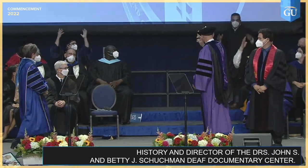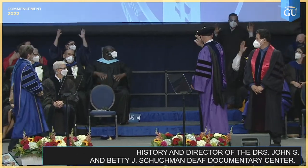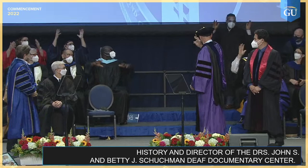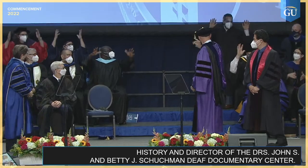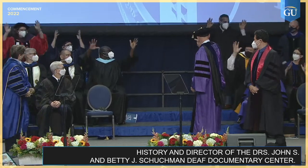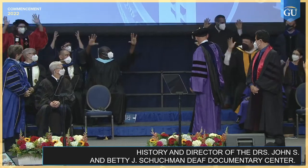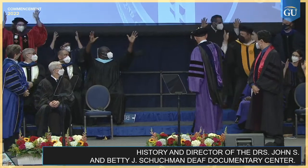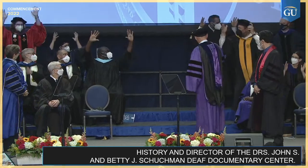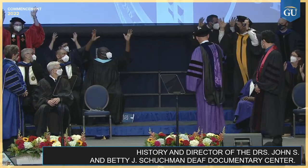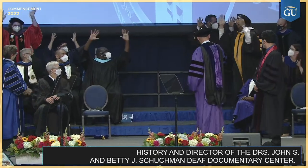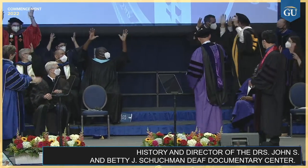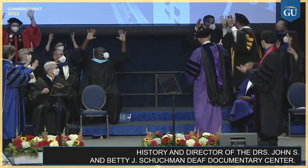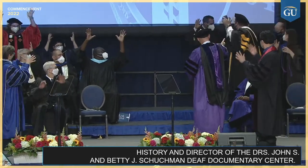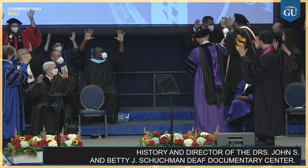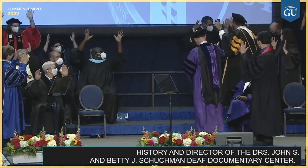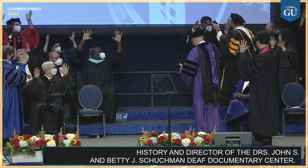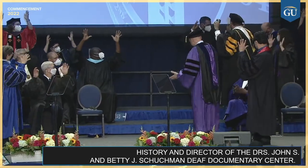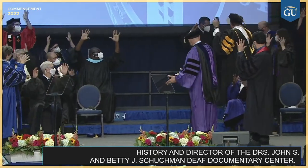Dr. Greenwald, would you please come forward?